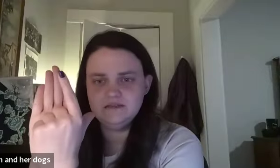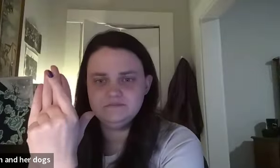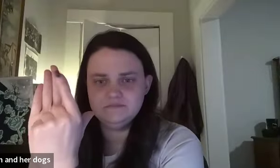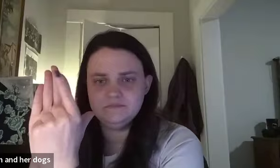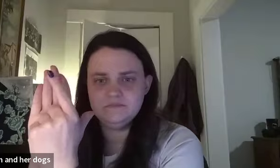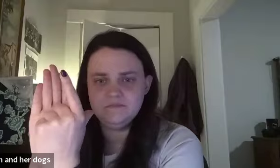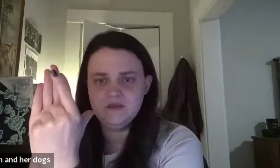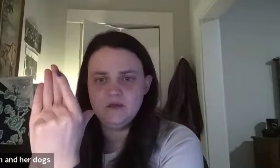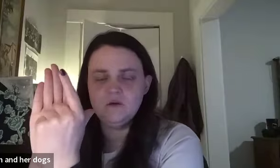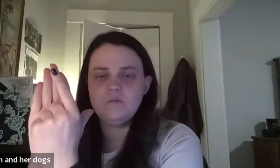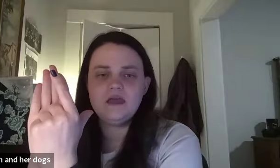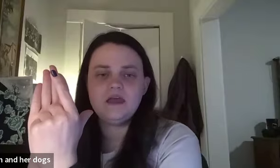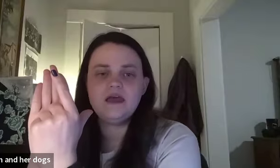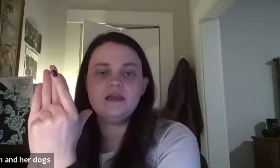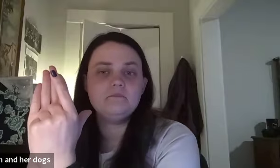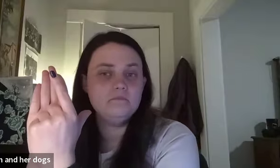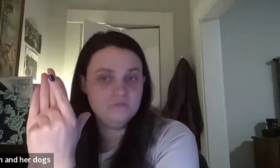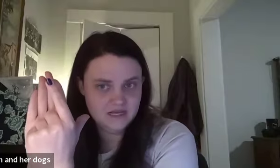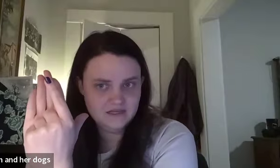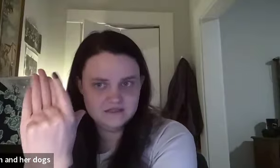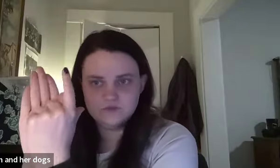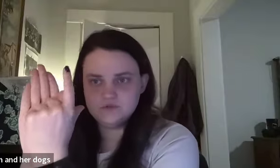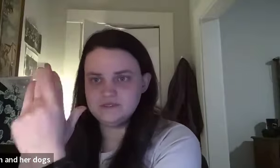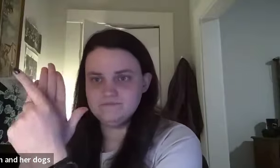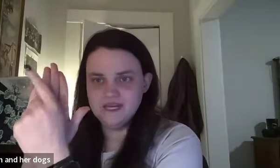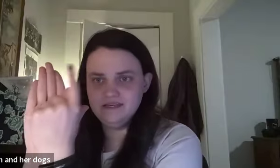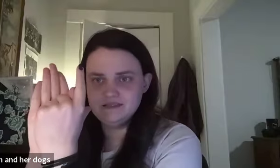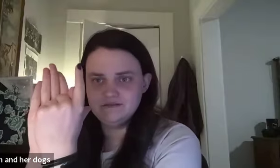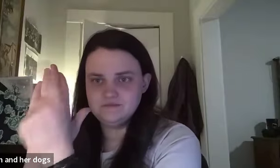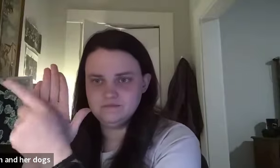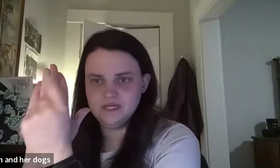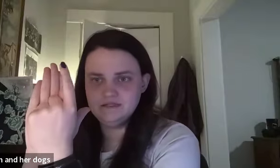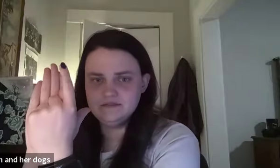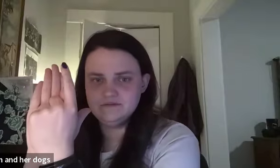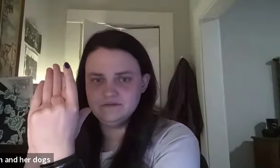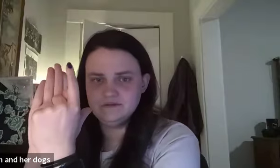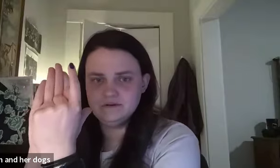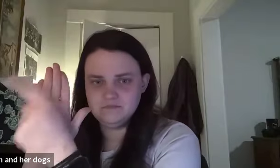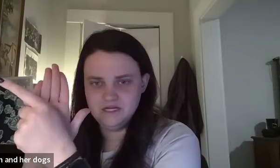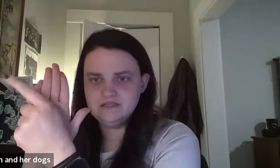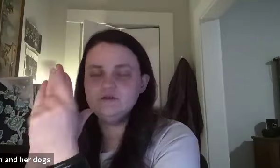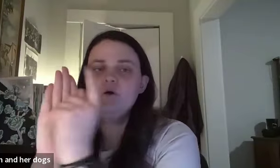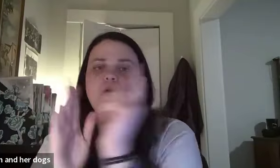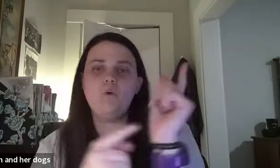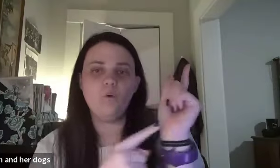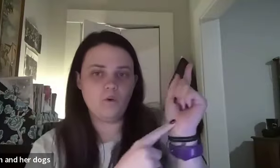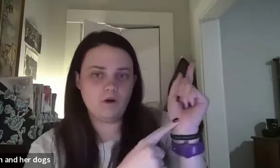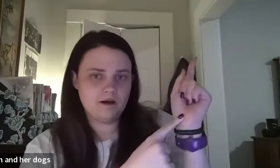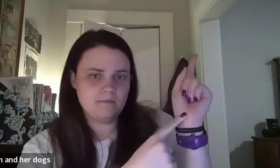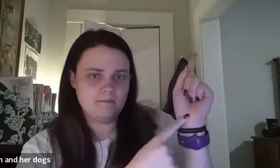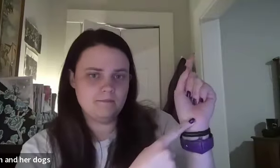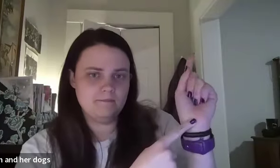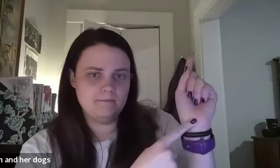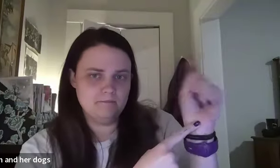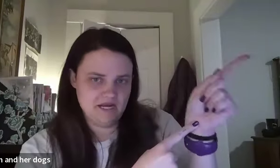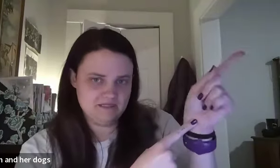second. We had minute, which was minute, minute, minute, or